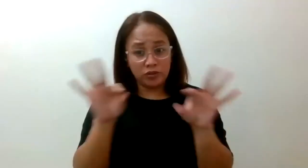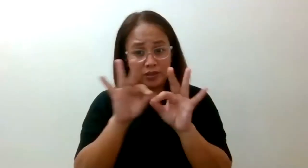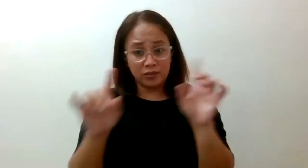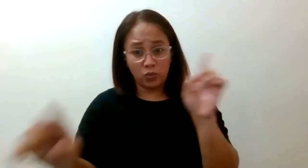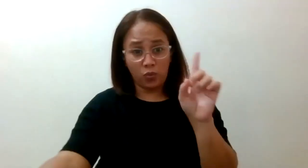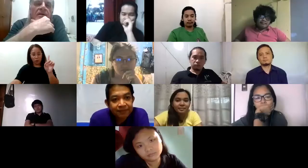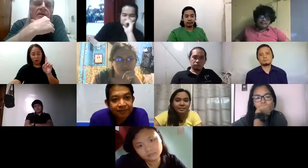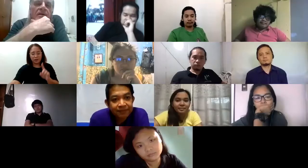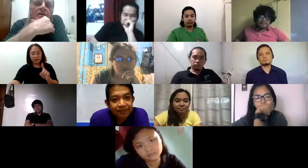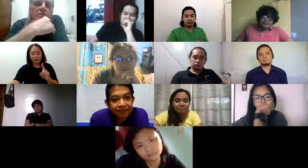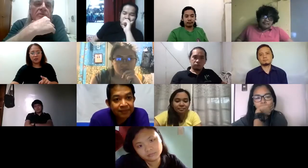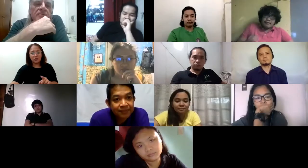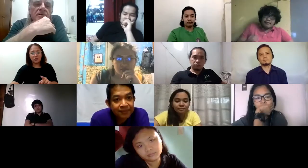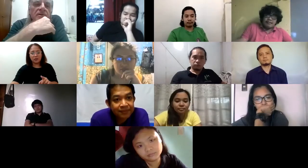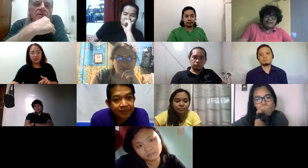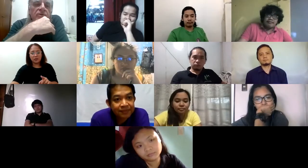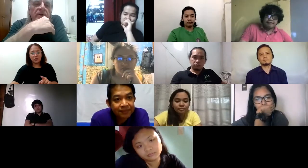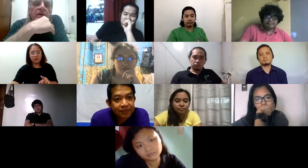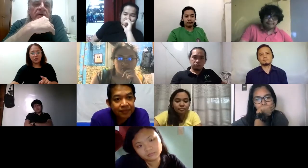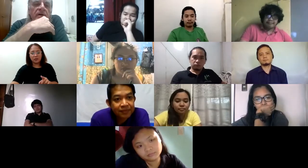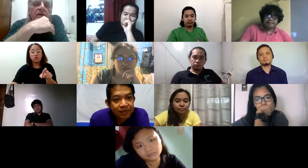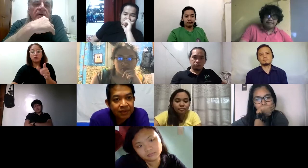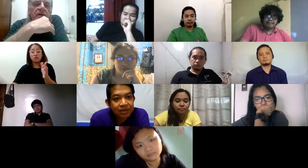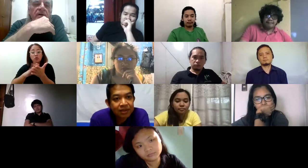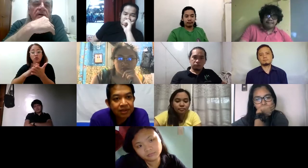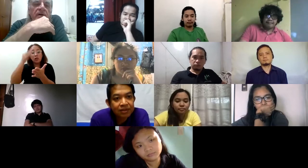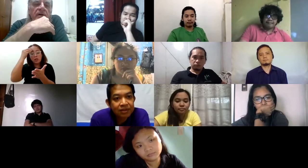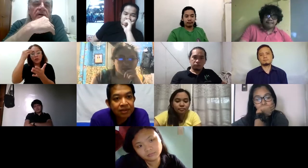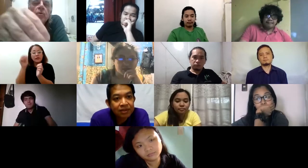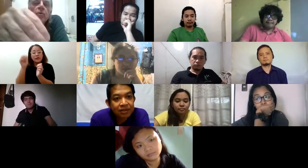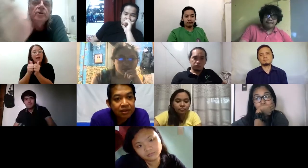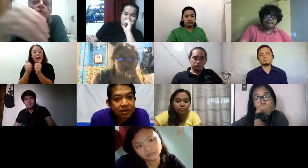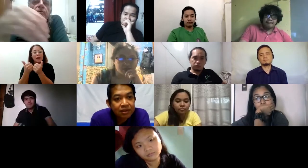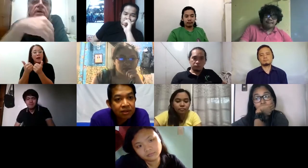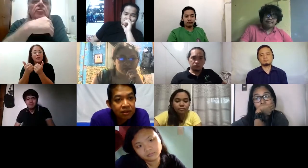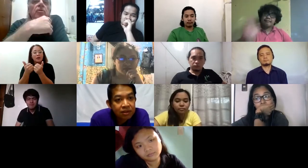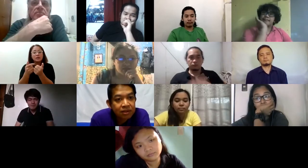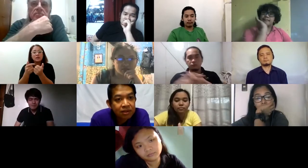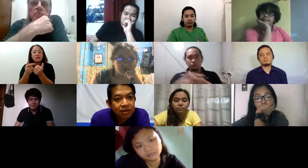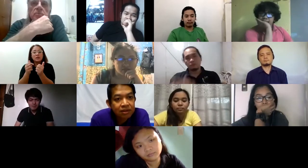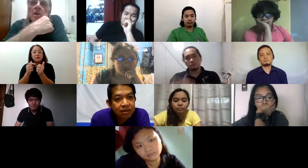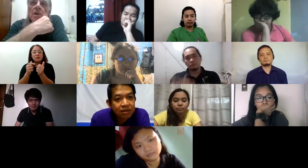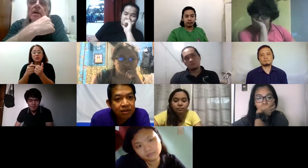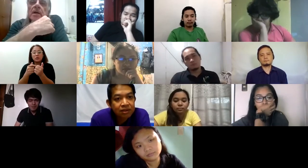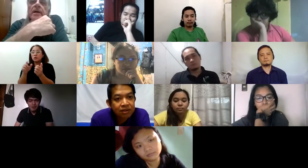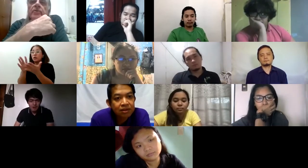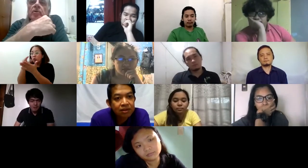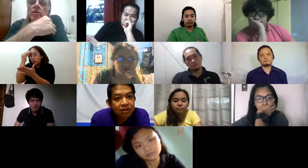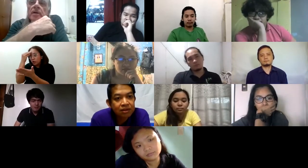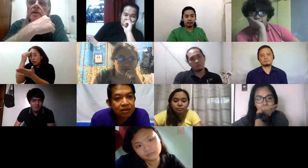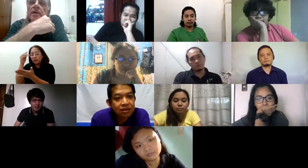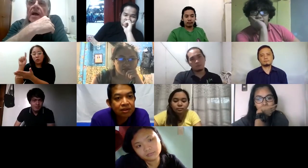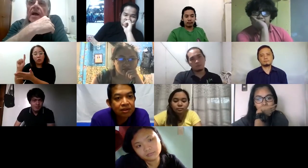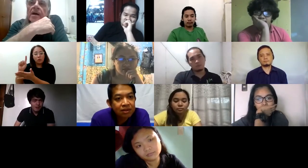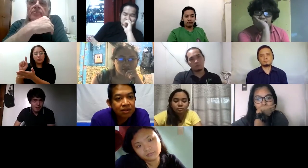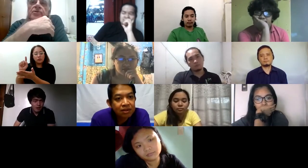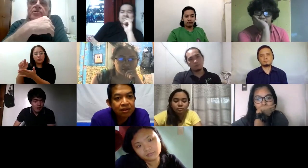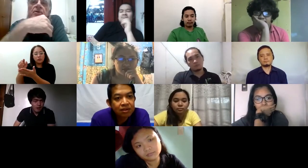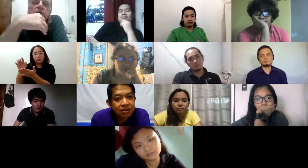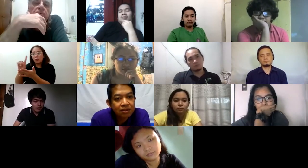learning how to train. You're learning what you need to learn. And you're learning how to start training